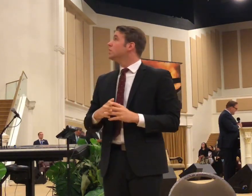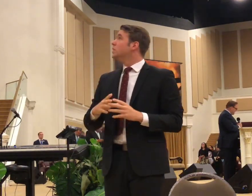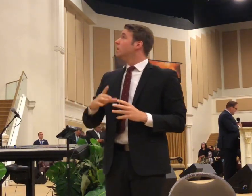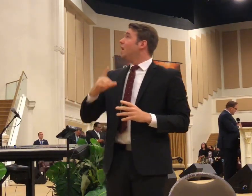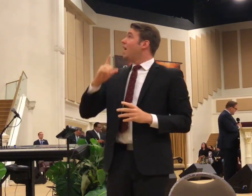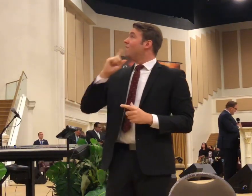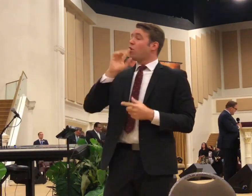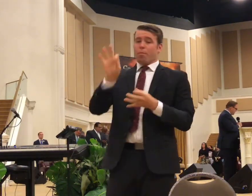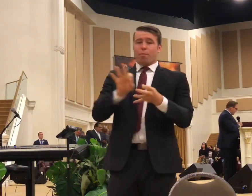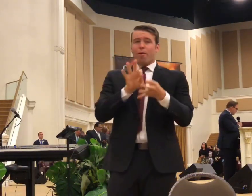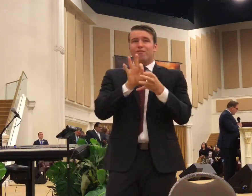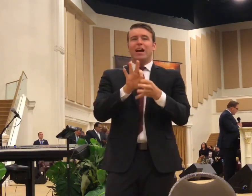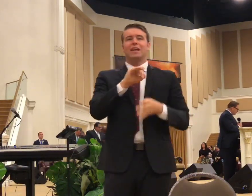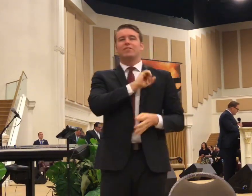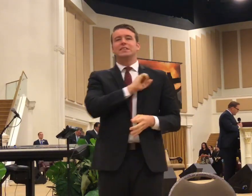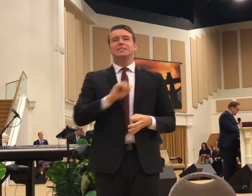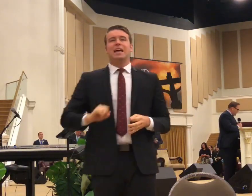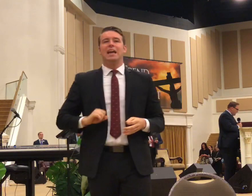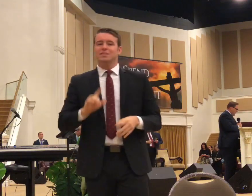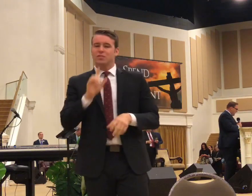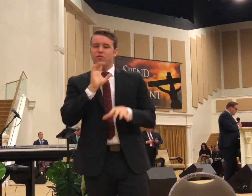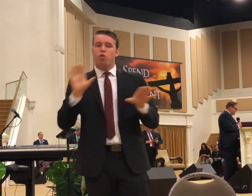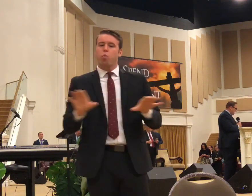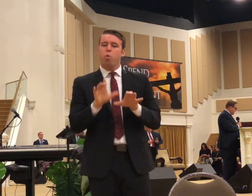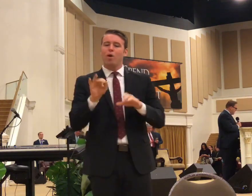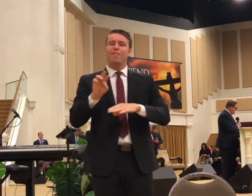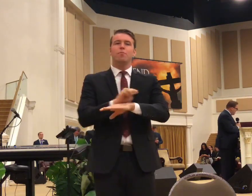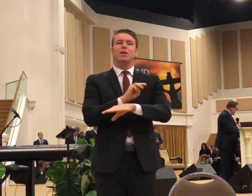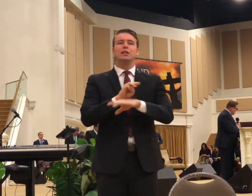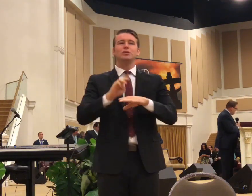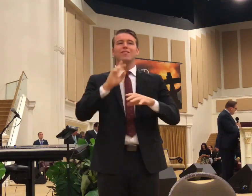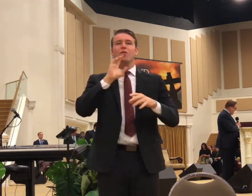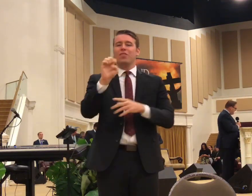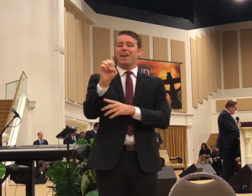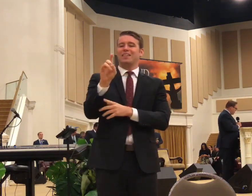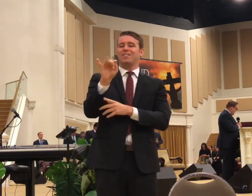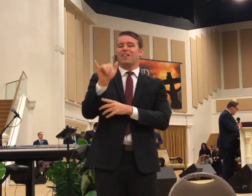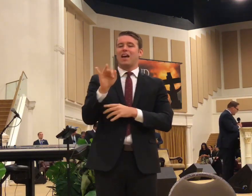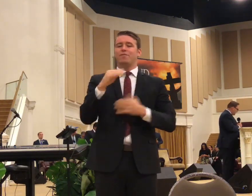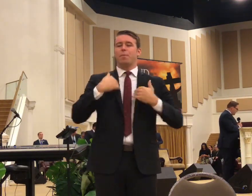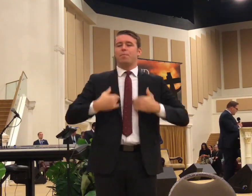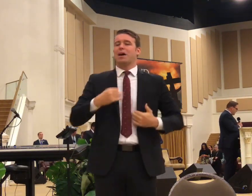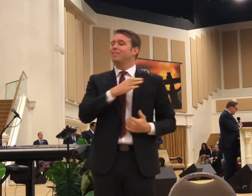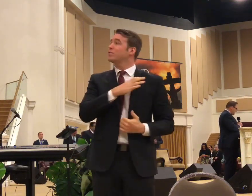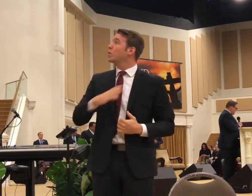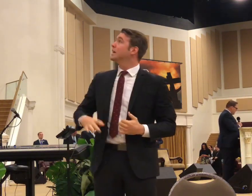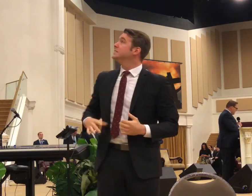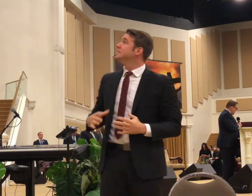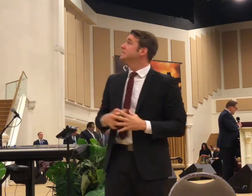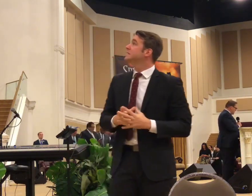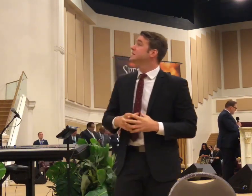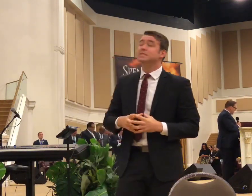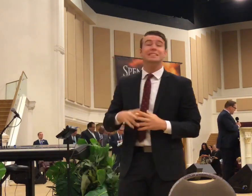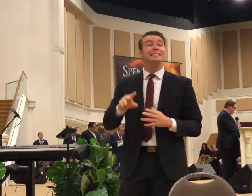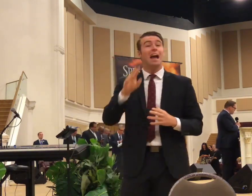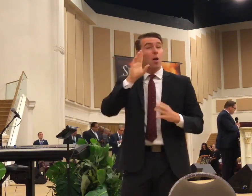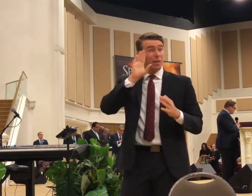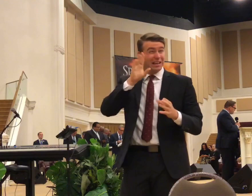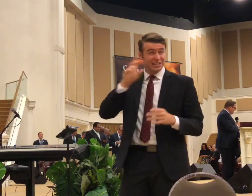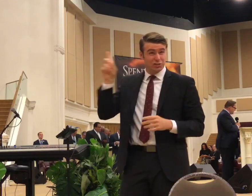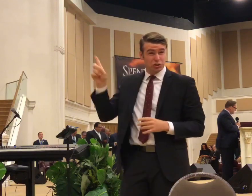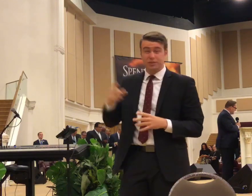the perfecting of the saints, for the work of the ministry, for the edifying of the body of Christ. Now pay close